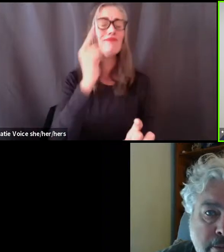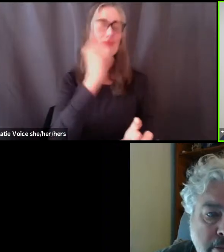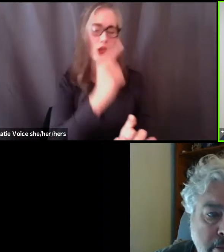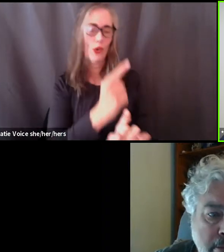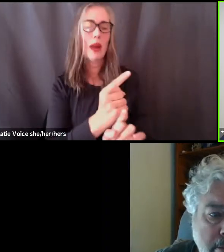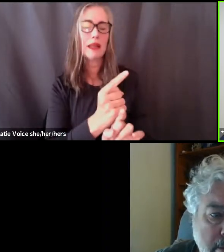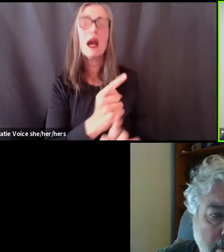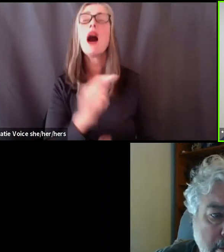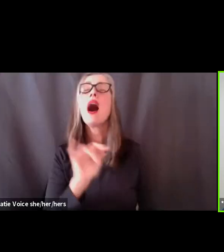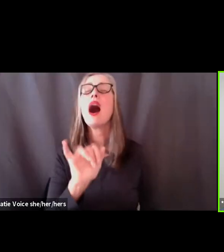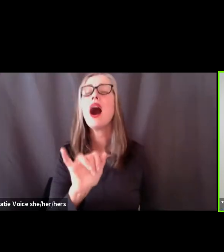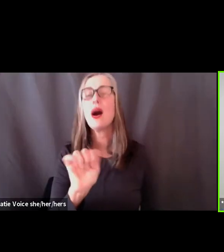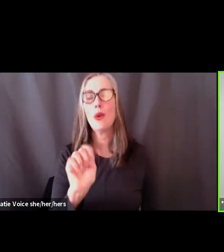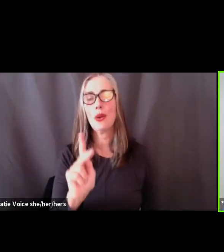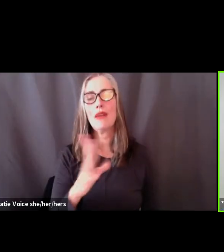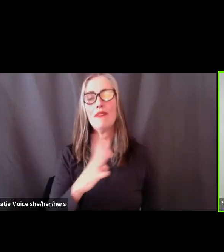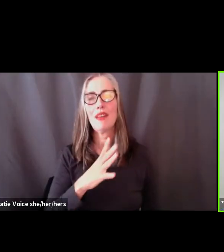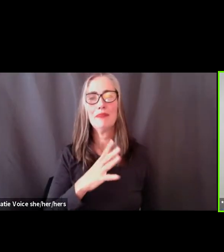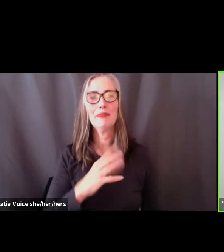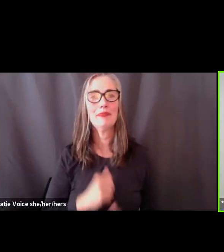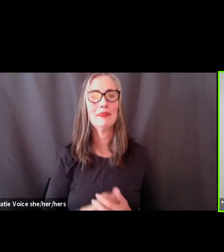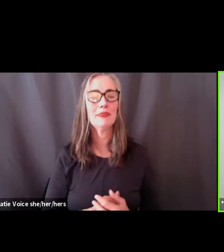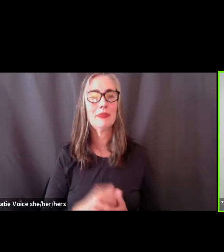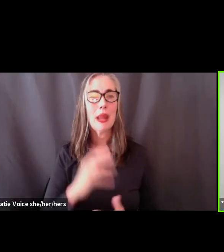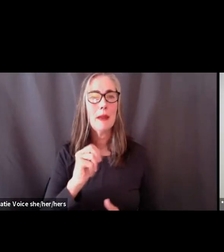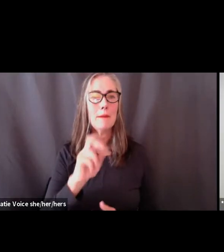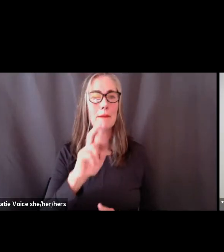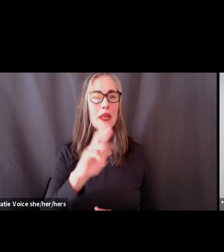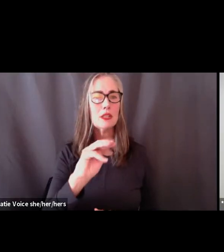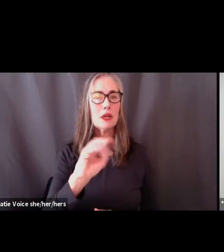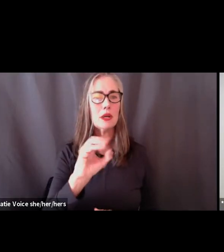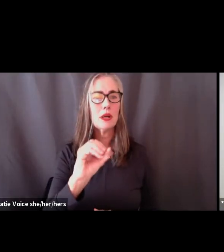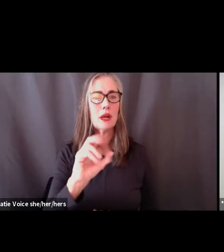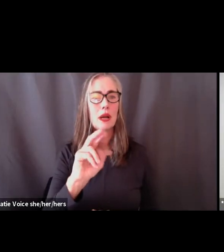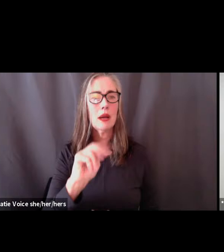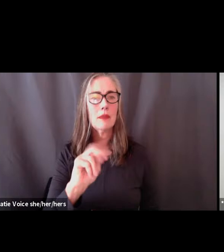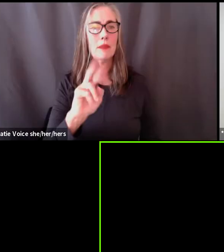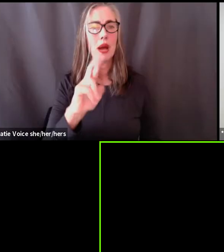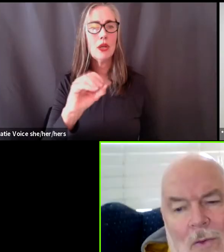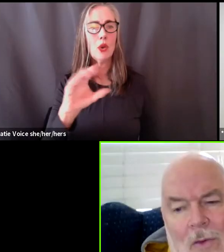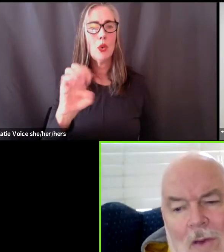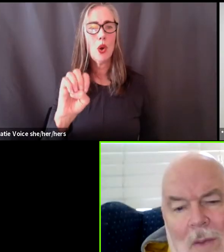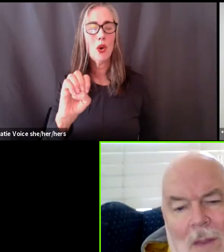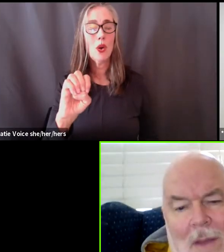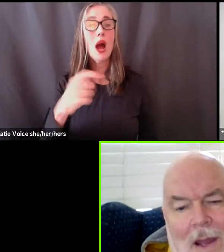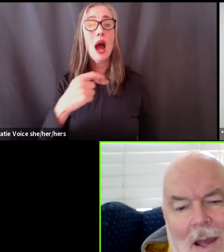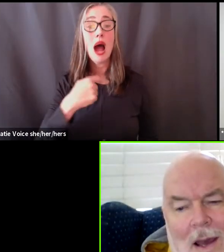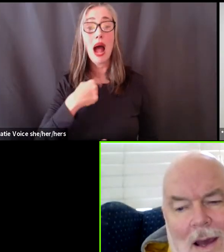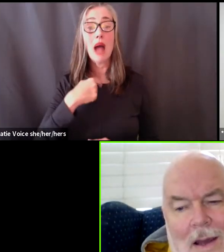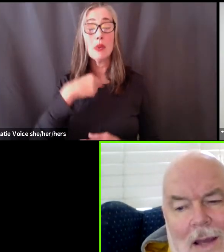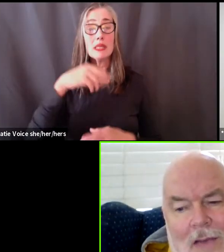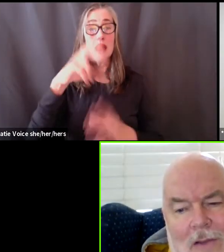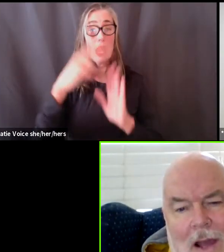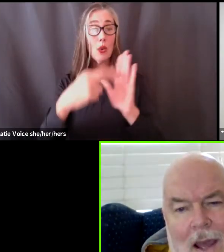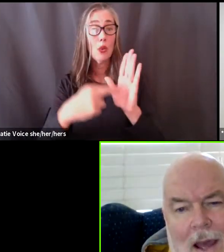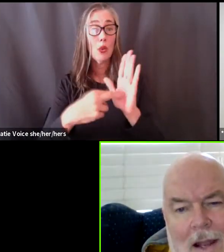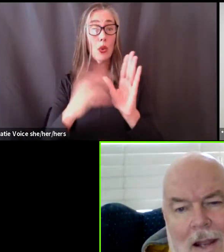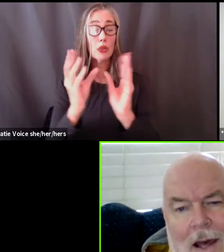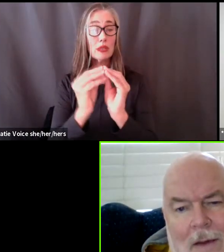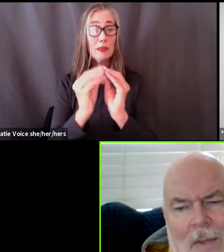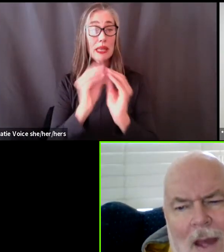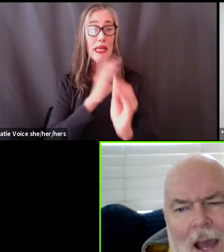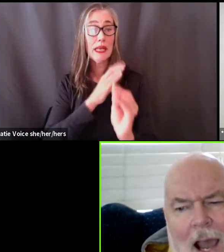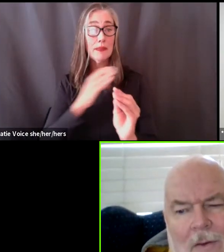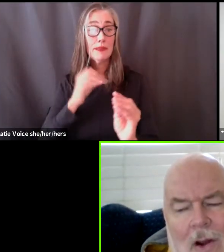Sure. Mr. Monroe. Hello. Yes, thank you, Kobe. I was at the Rules Committee meeting yesterday,